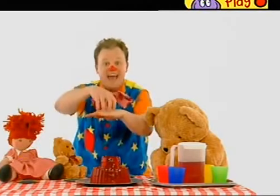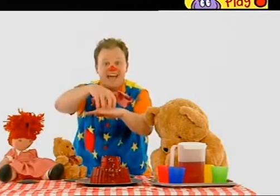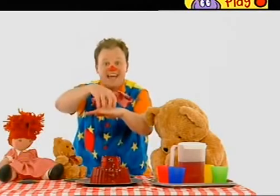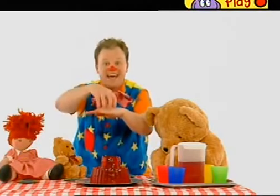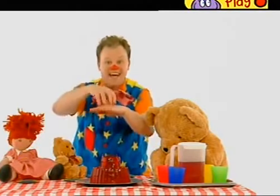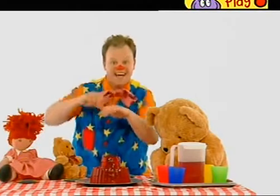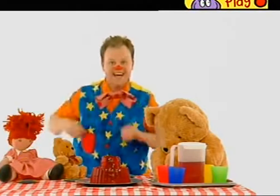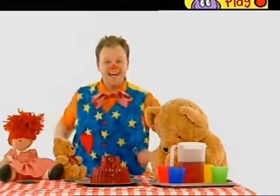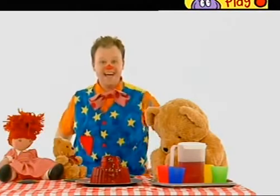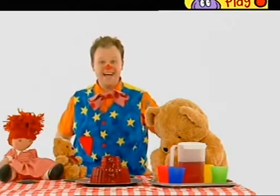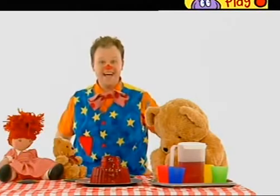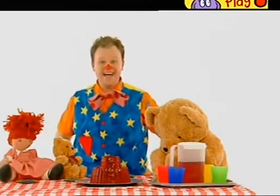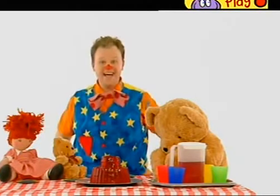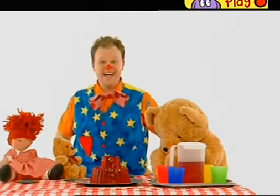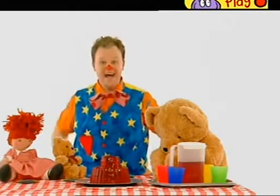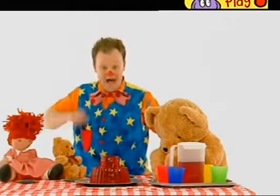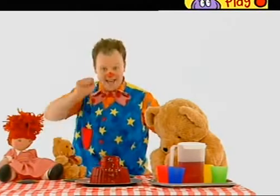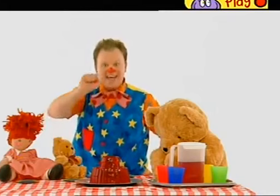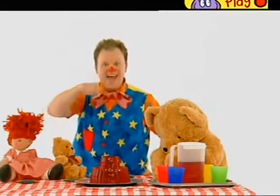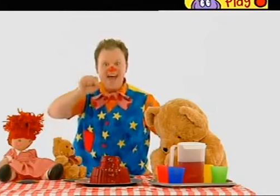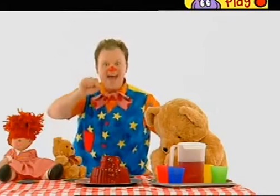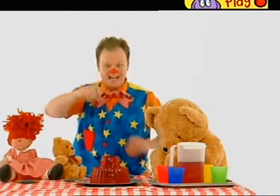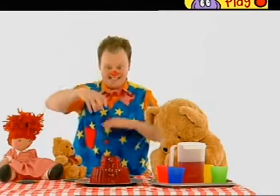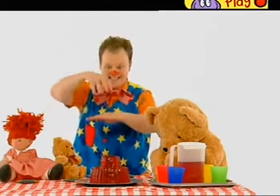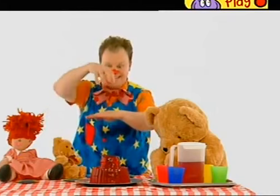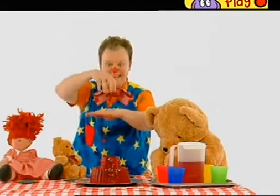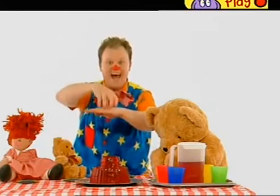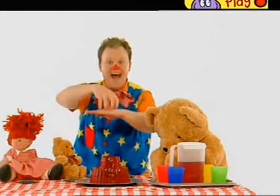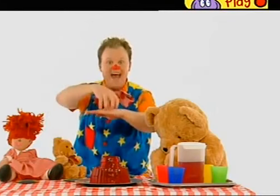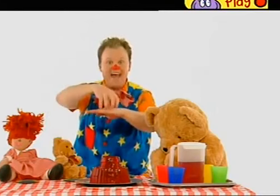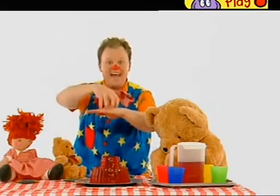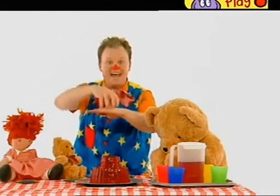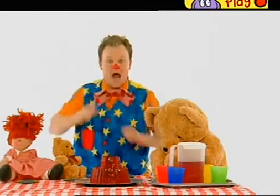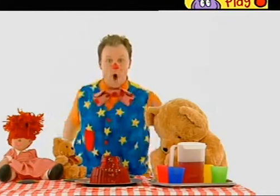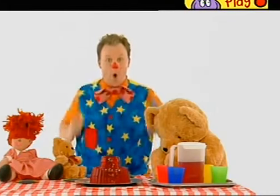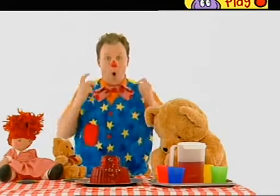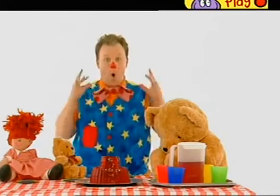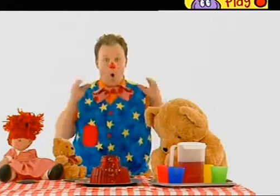Cake. Cake, Mr. Tumble? Yes, cake!